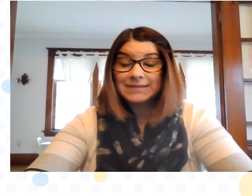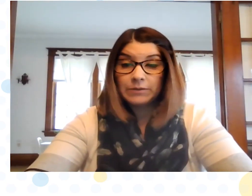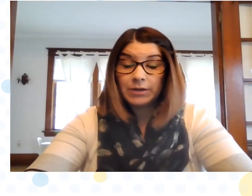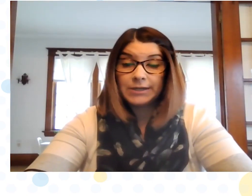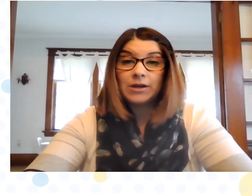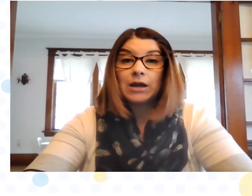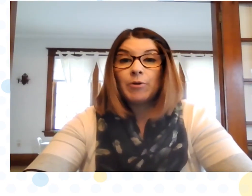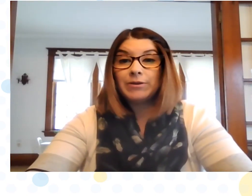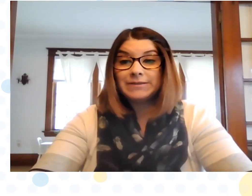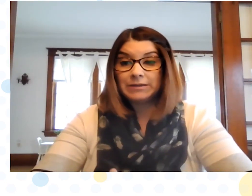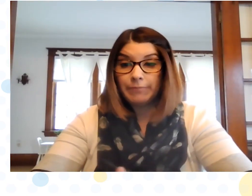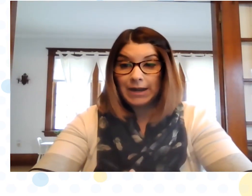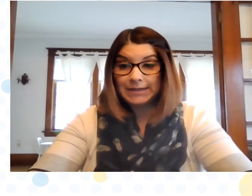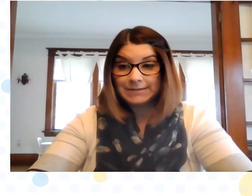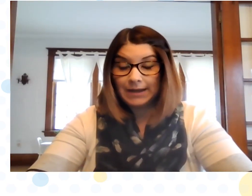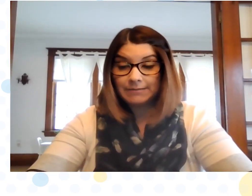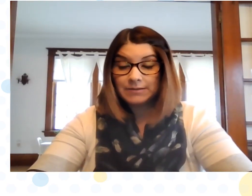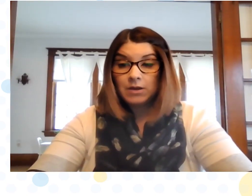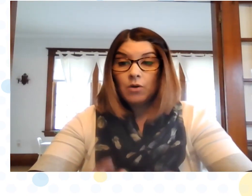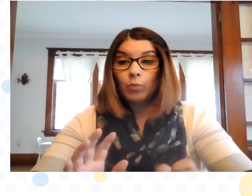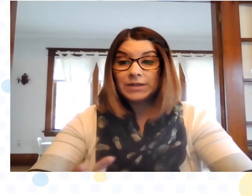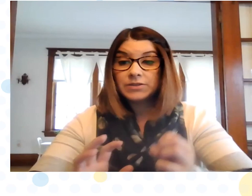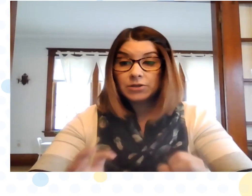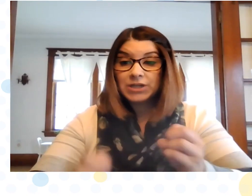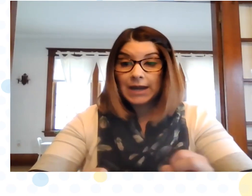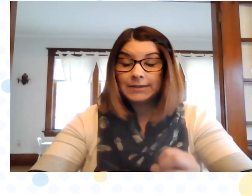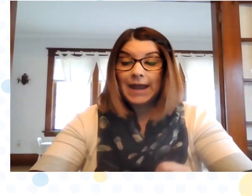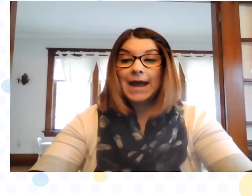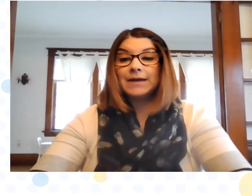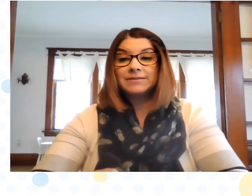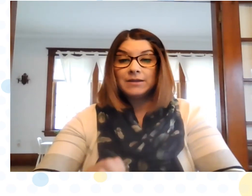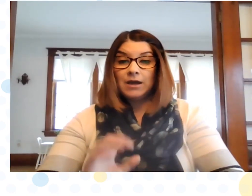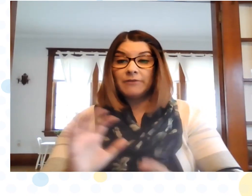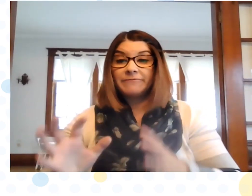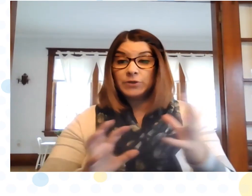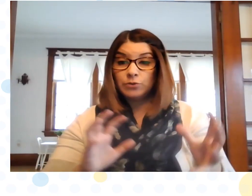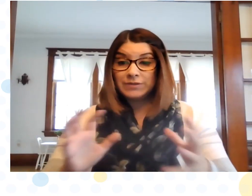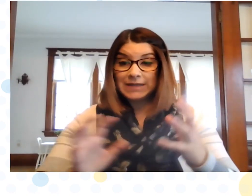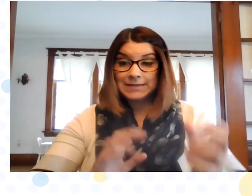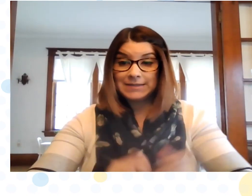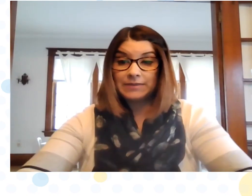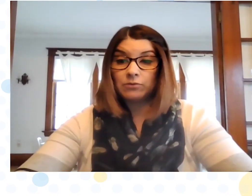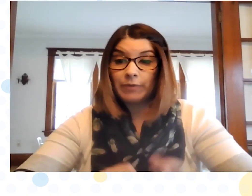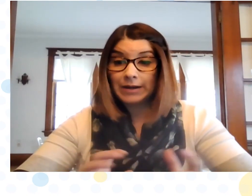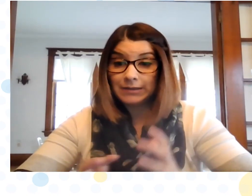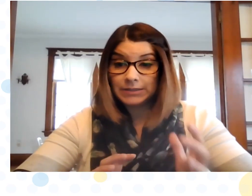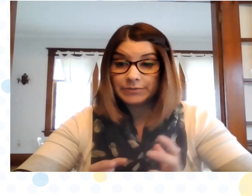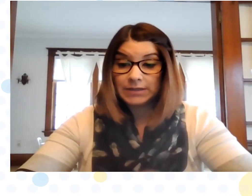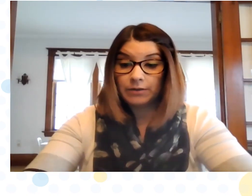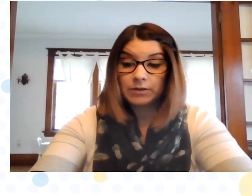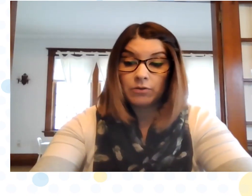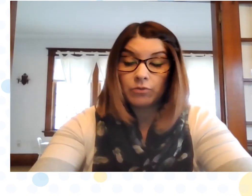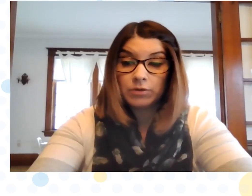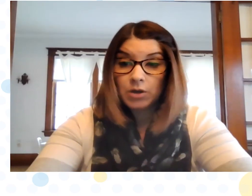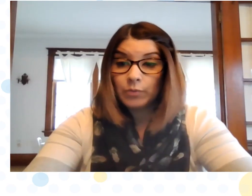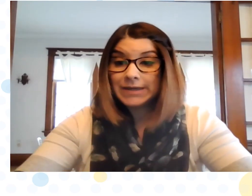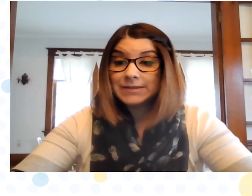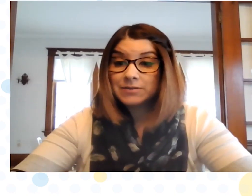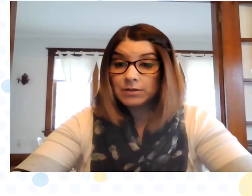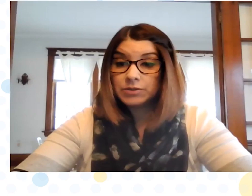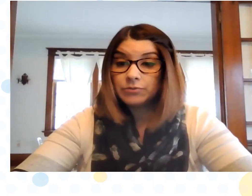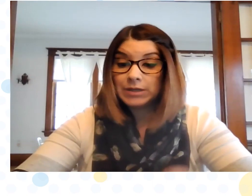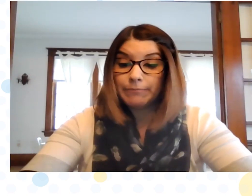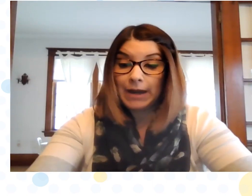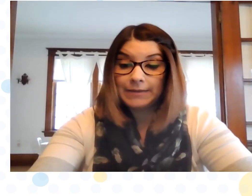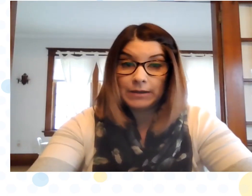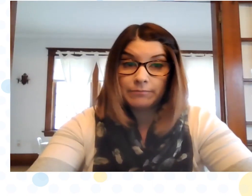Okay, so the last thing we're going to talk about is combining signs. Once your child has a few signs that they're readily using on their own, we